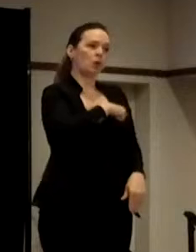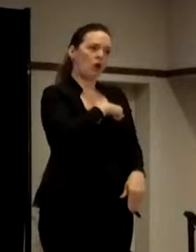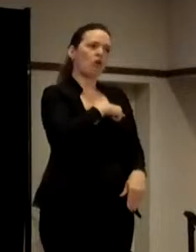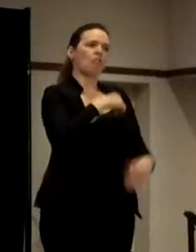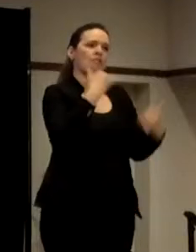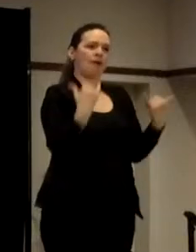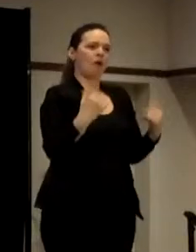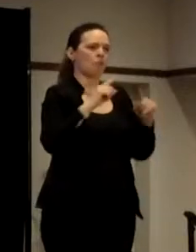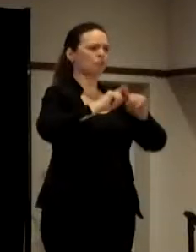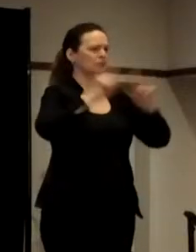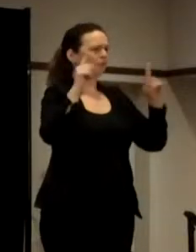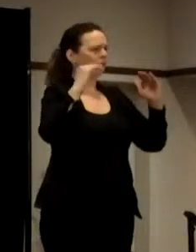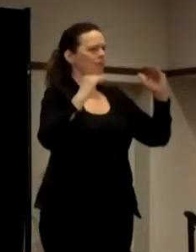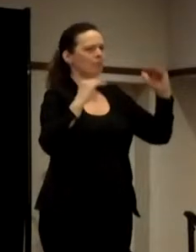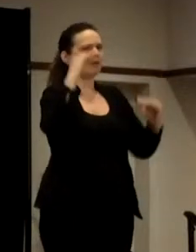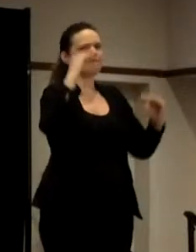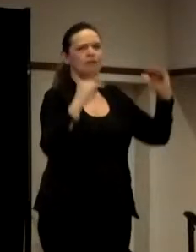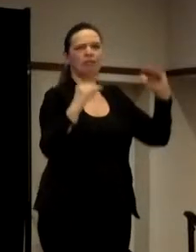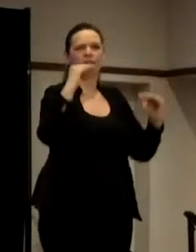of the emergency powers